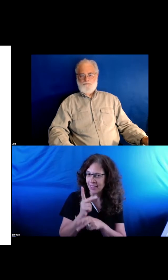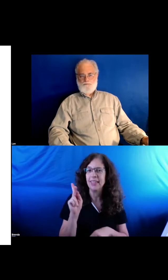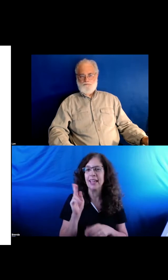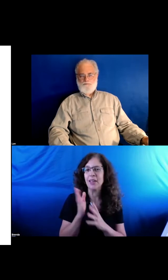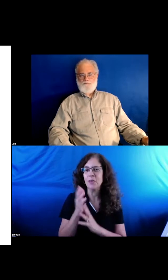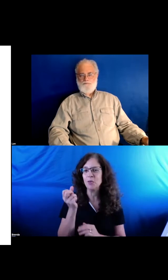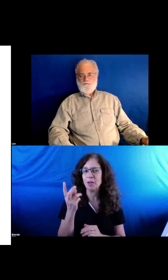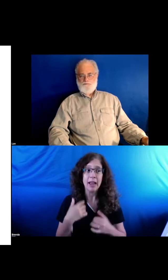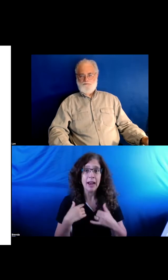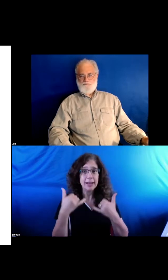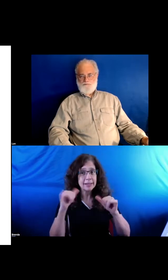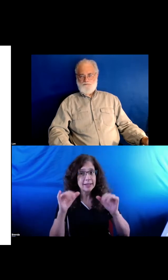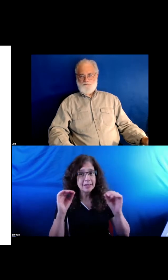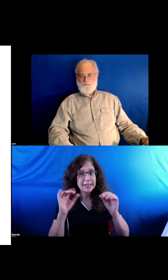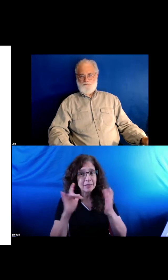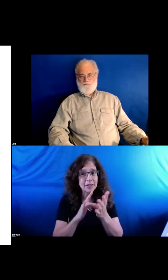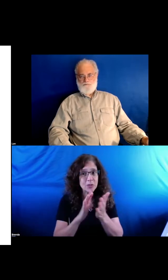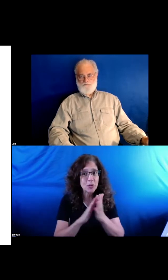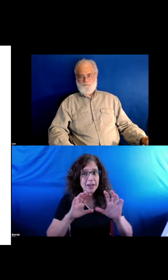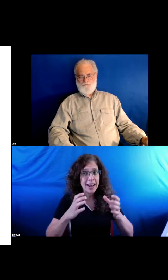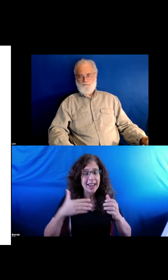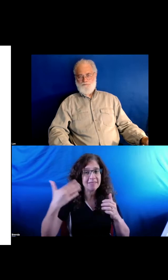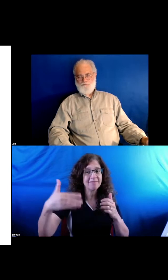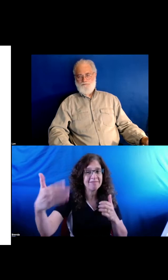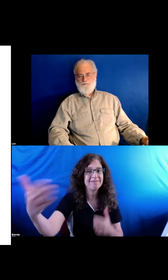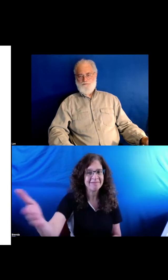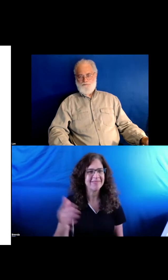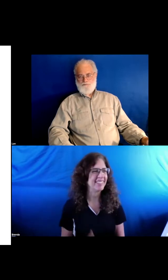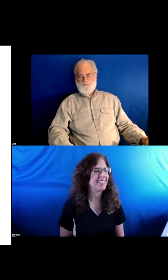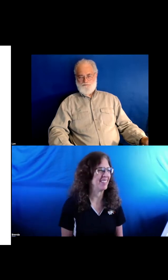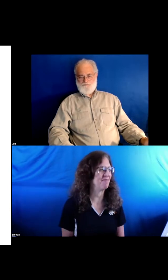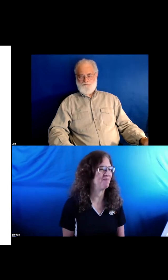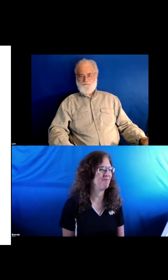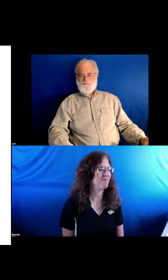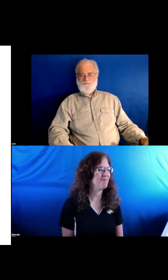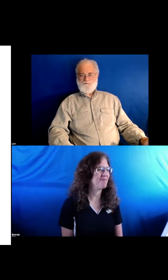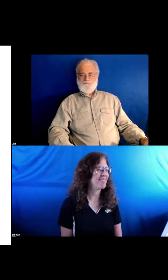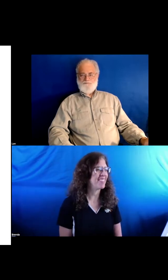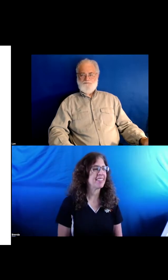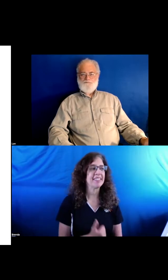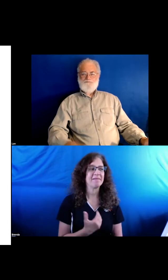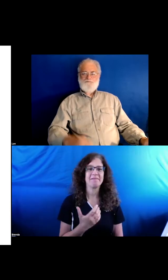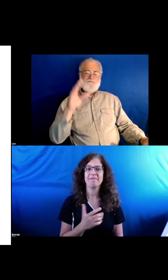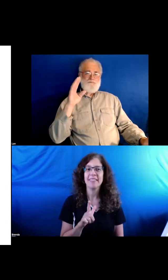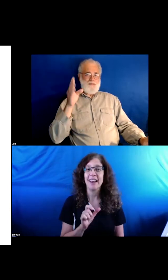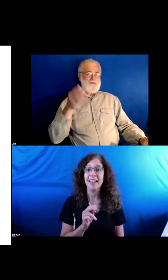curriculum specialist in math, K through 12. I still teach middle school classes from time to time.